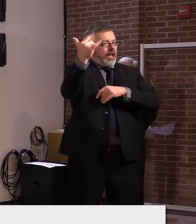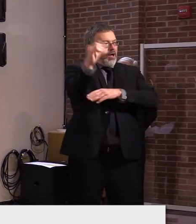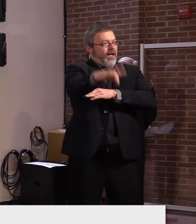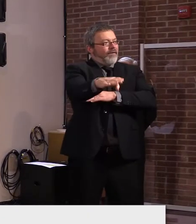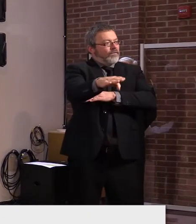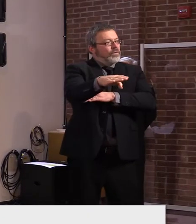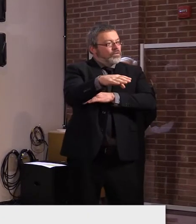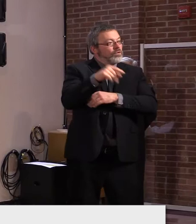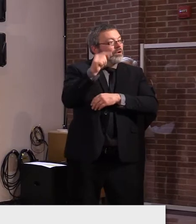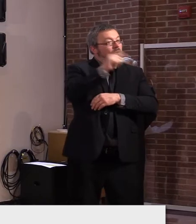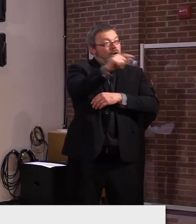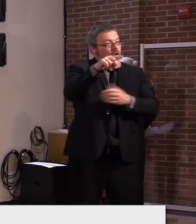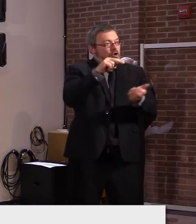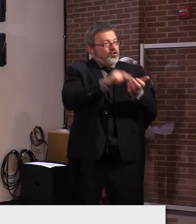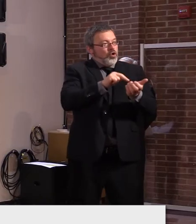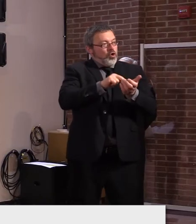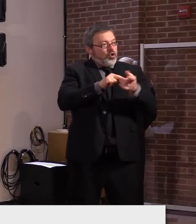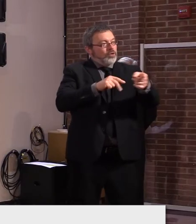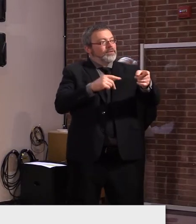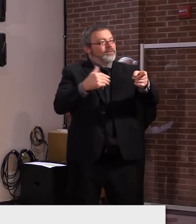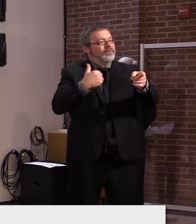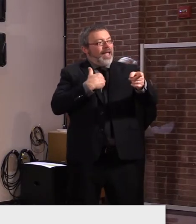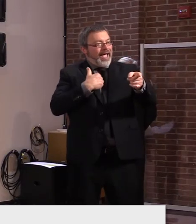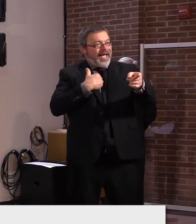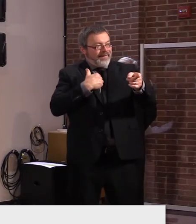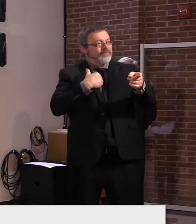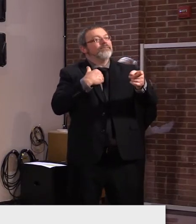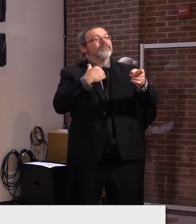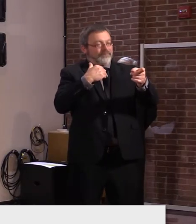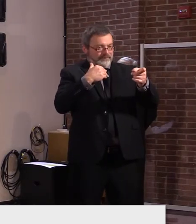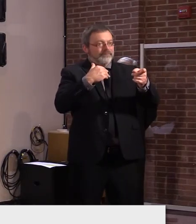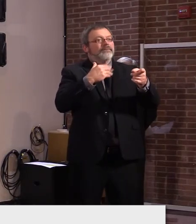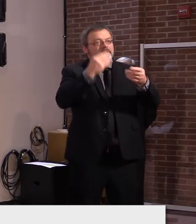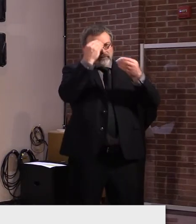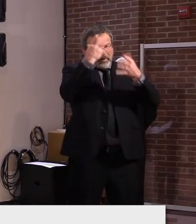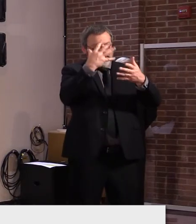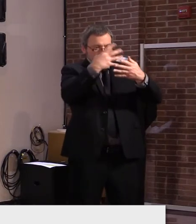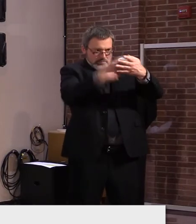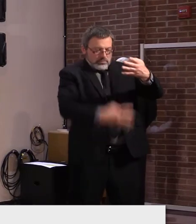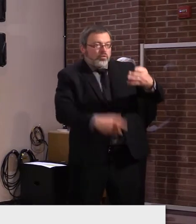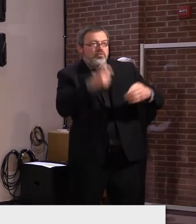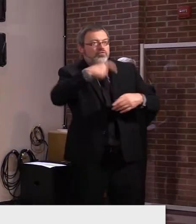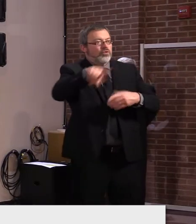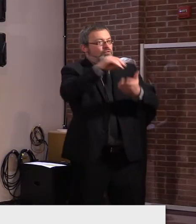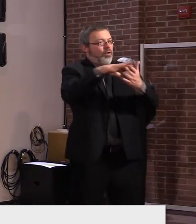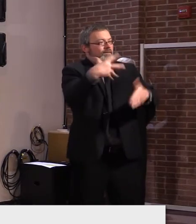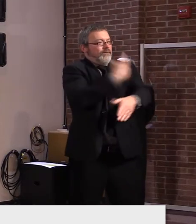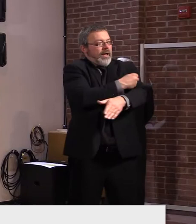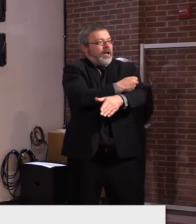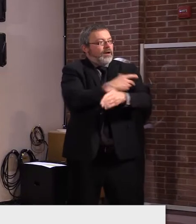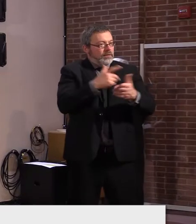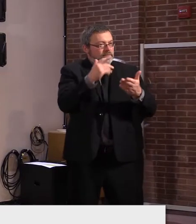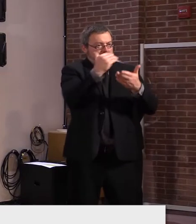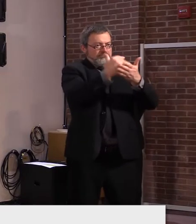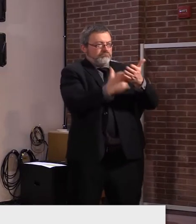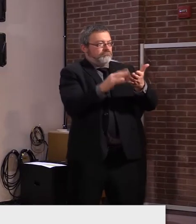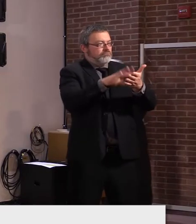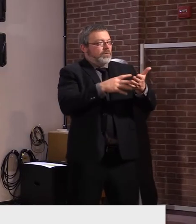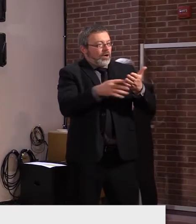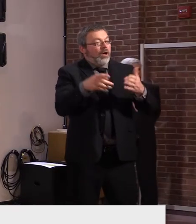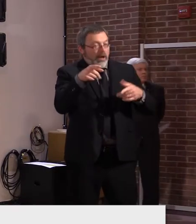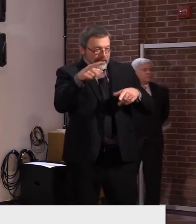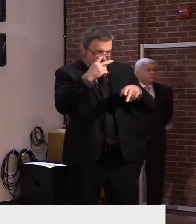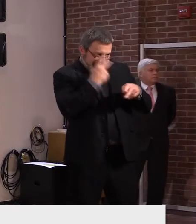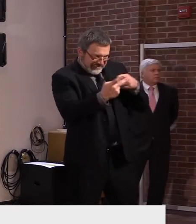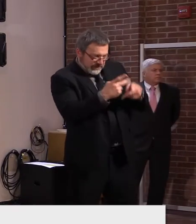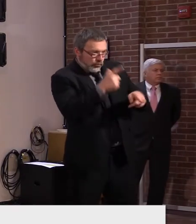have access to student vaccination information in the state vaccination immunization registry. This will greatly speed